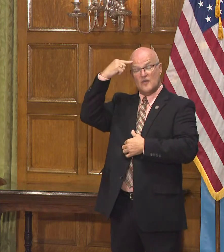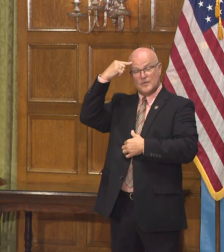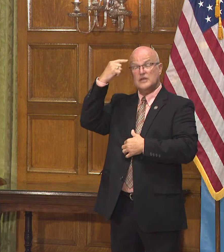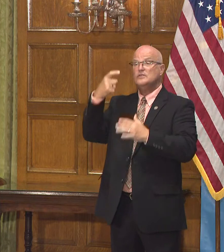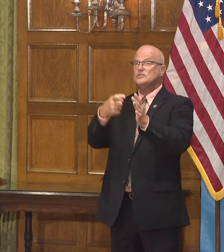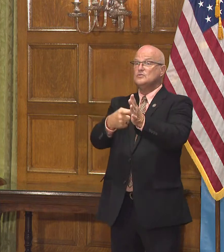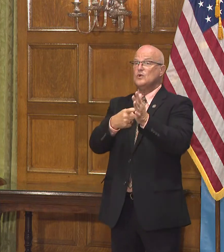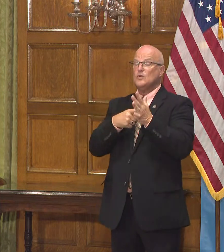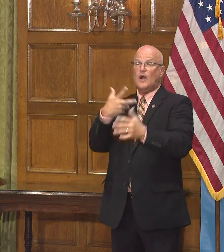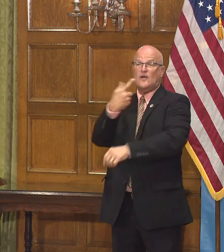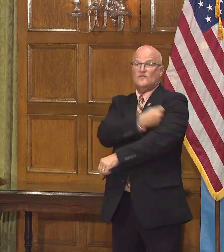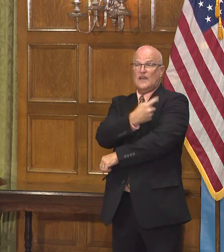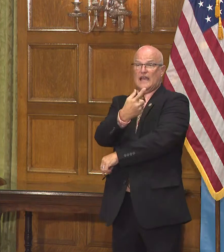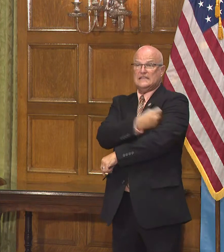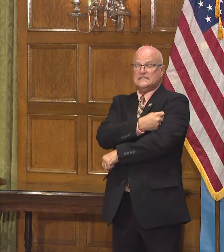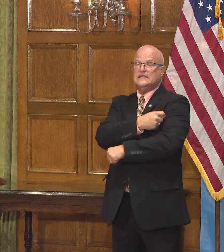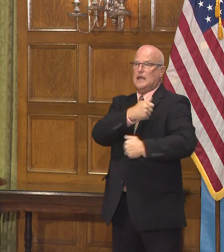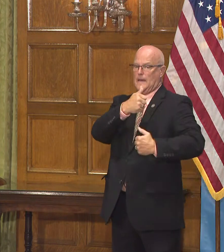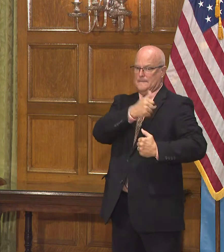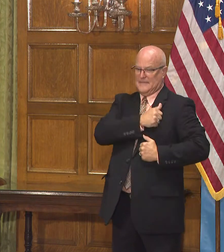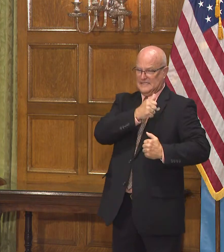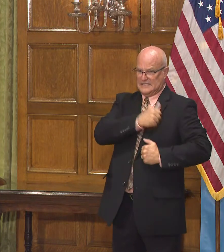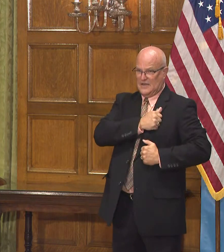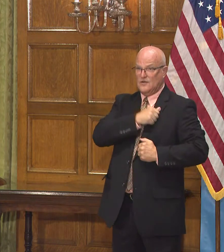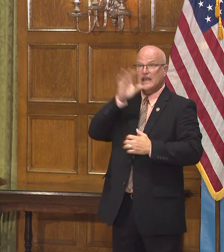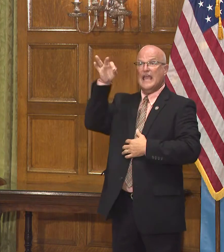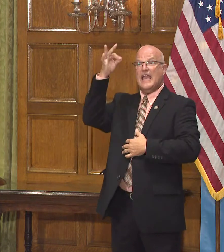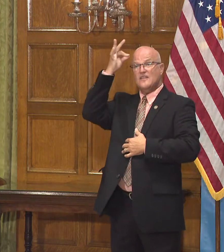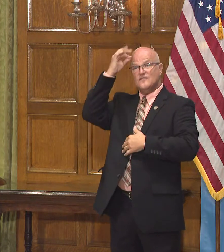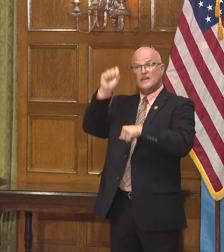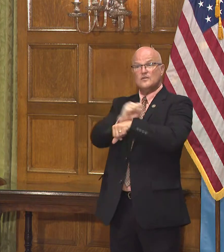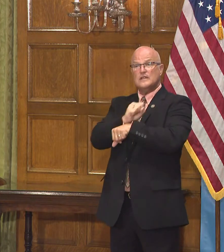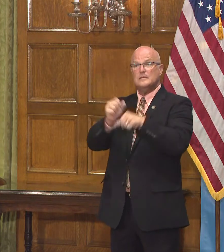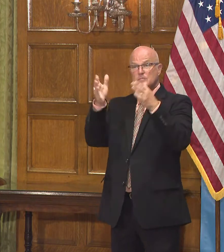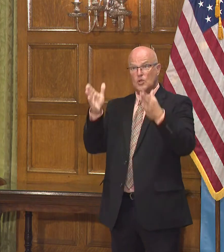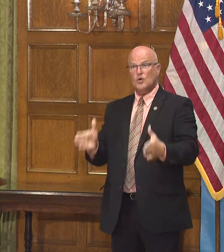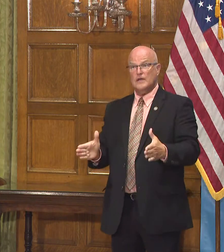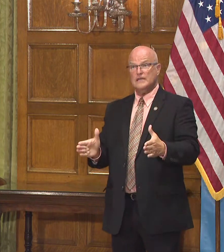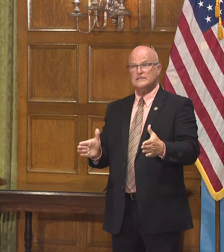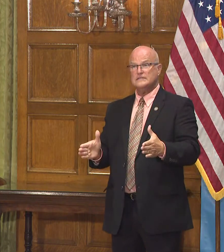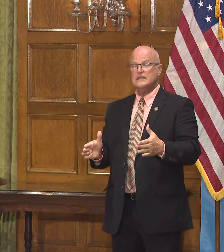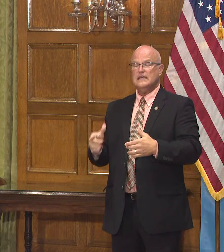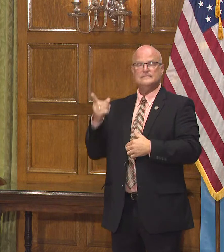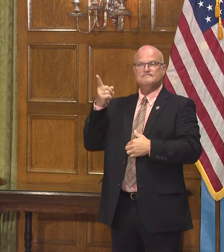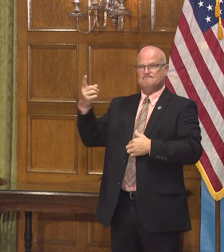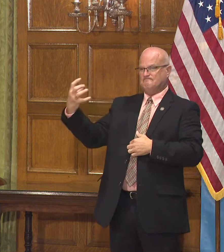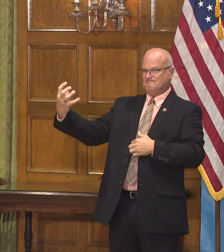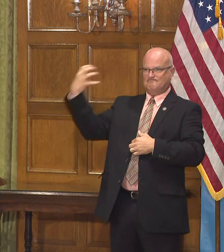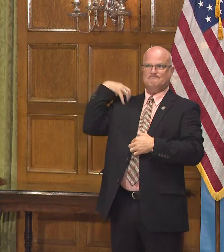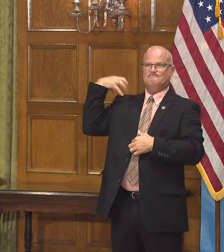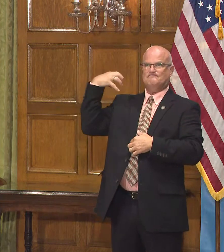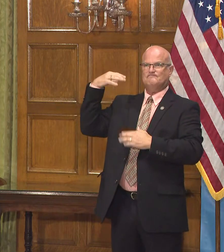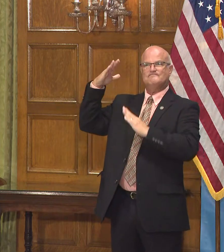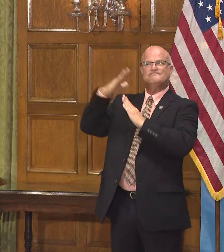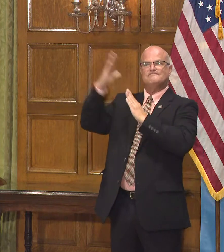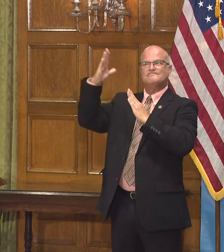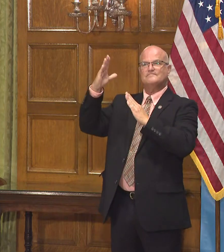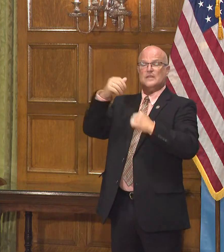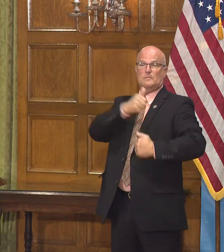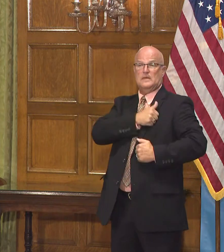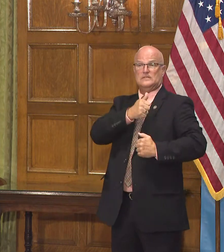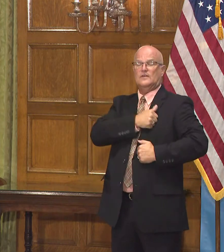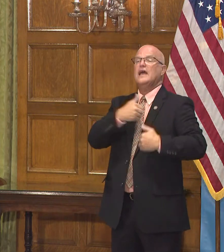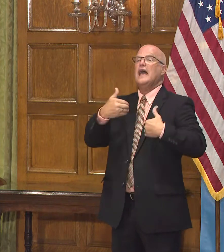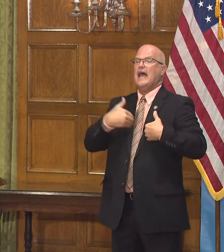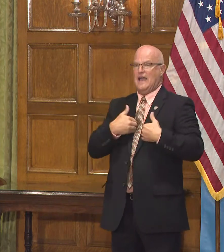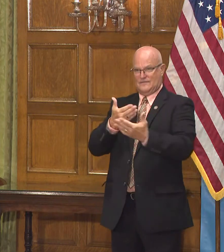to require vaccines of military and federal employees. He's the commander-in-chief. It's the military. They have